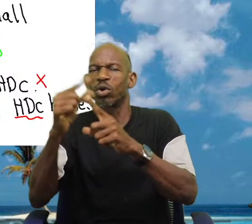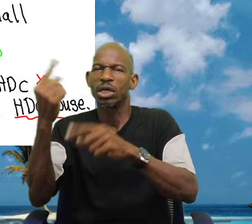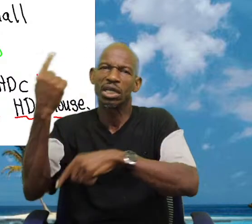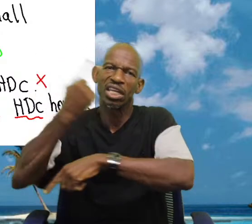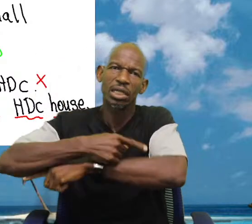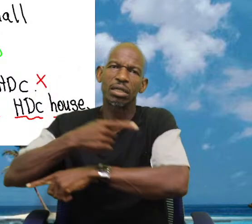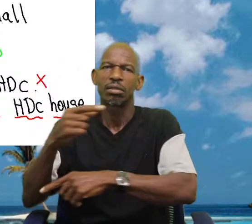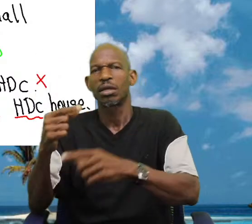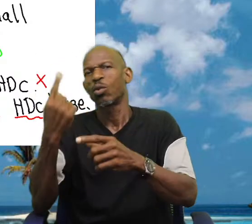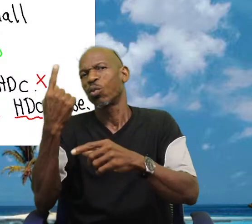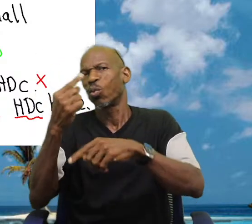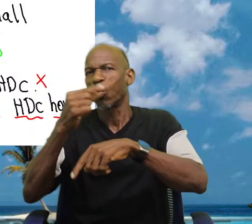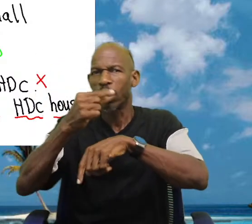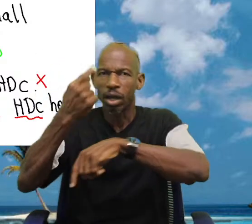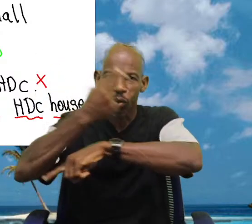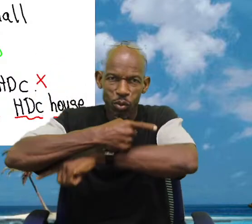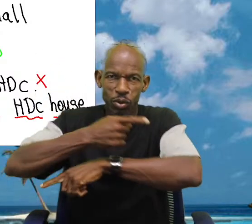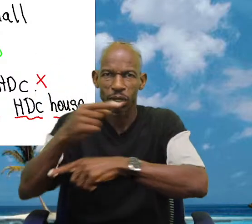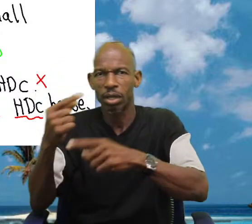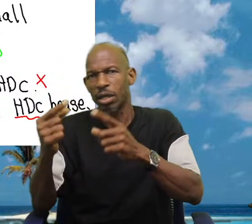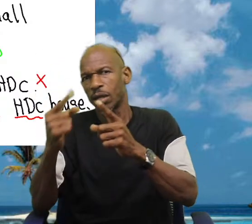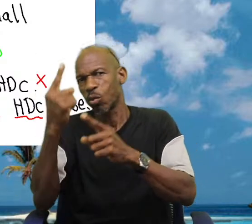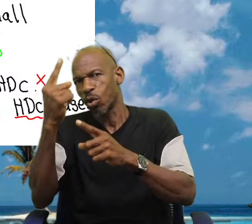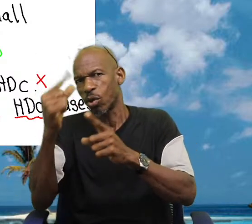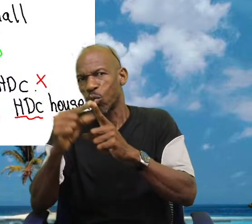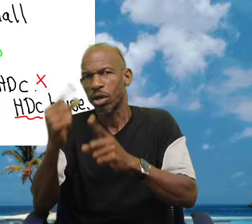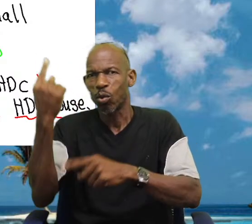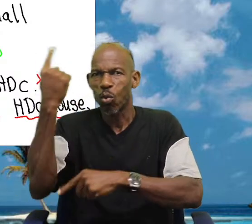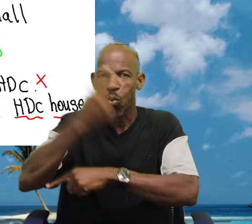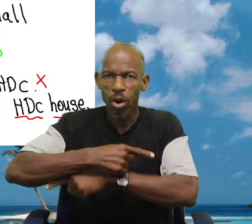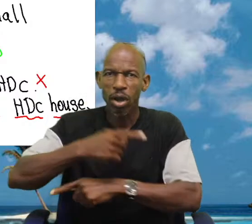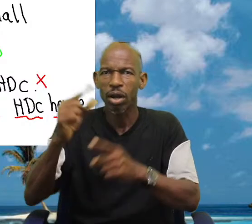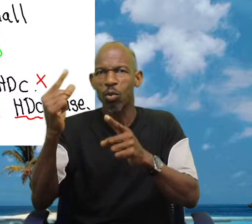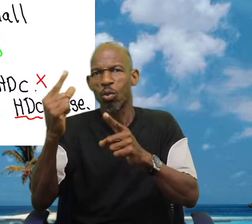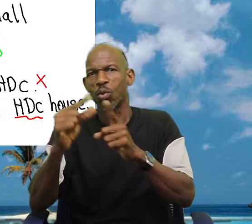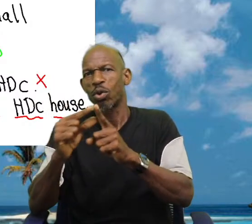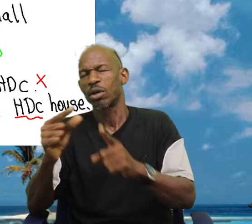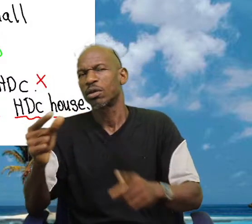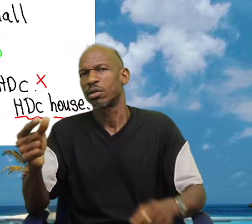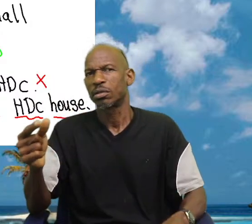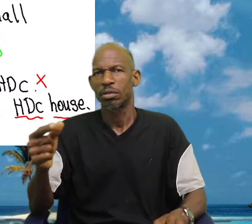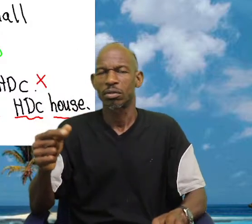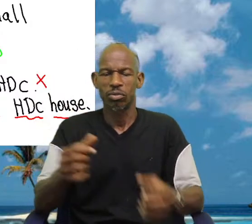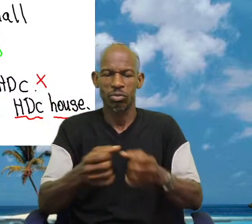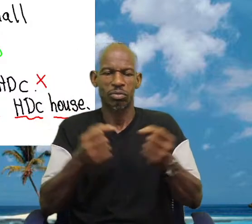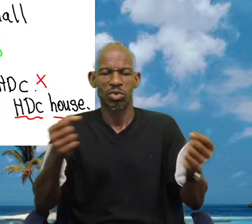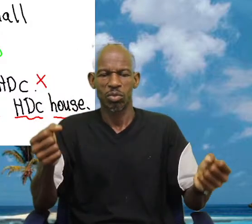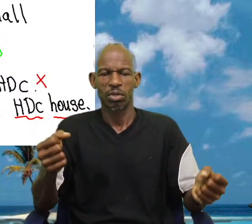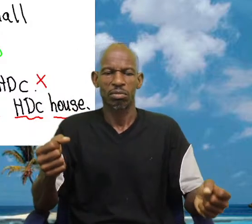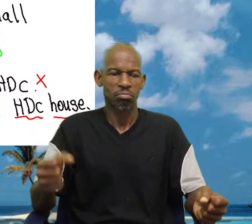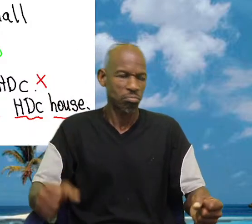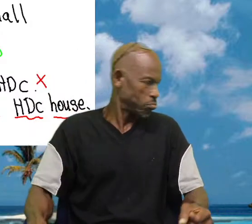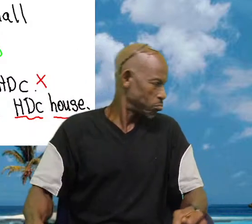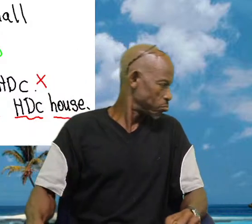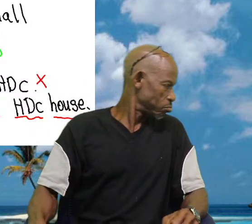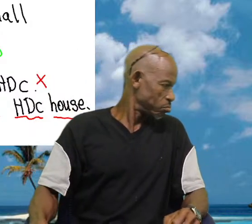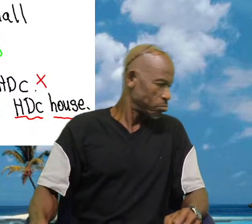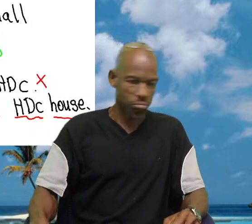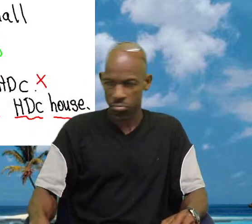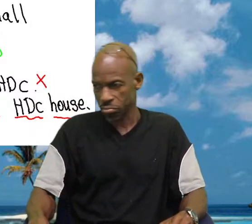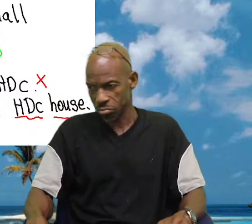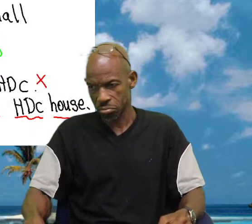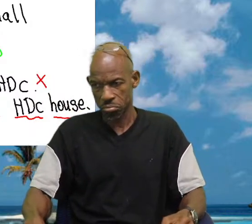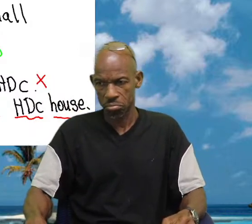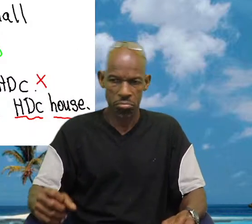new vocabulary word in English. Or take the newspaper, pull out from the headlines, from the front